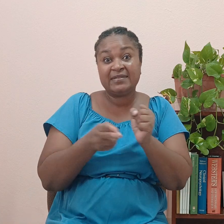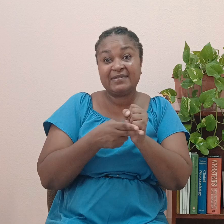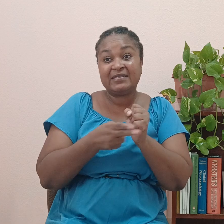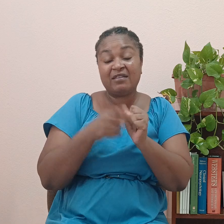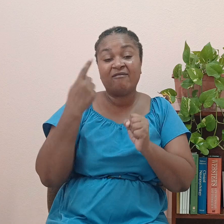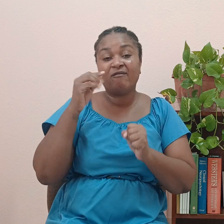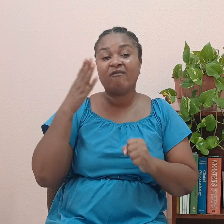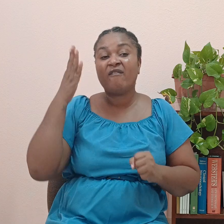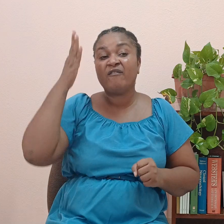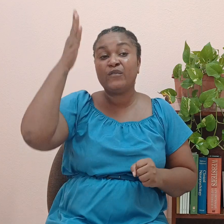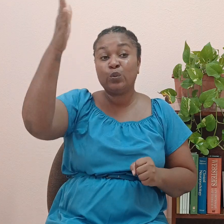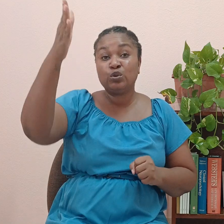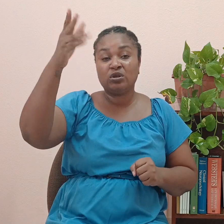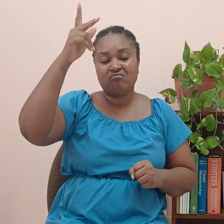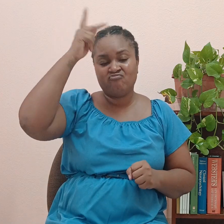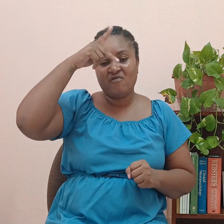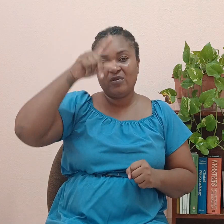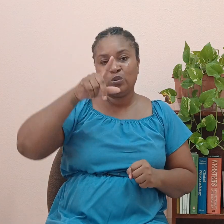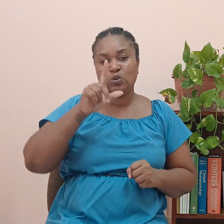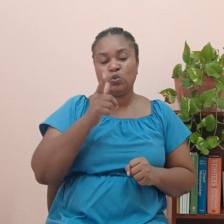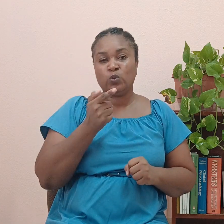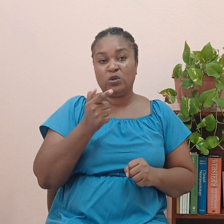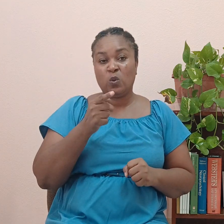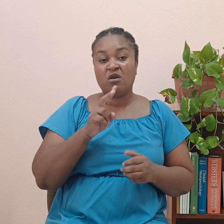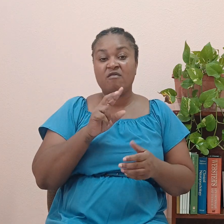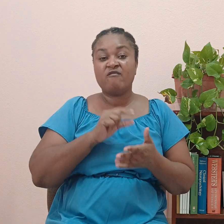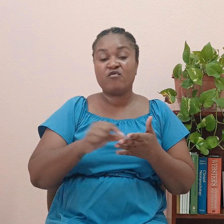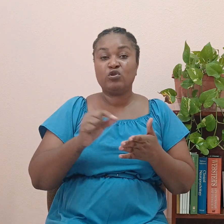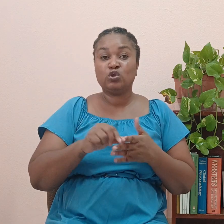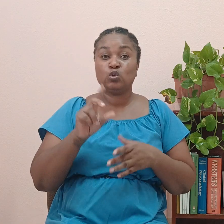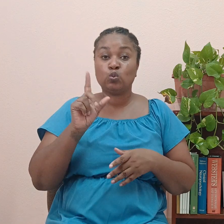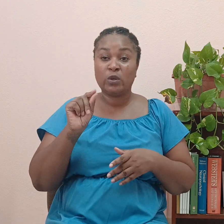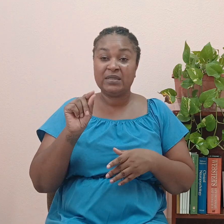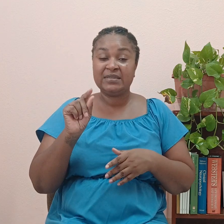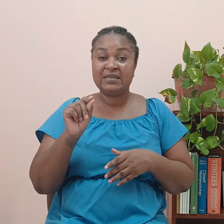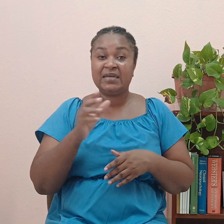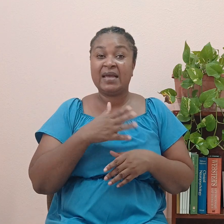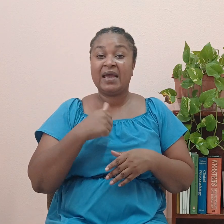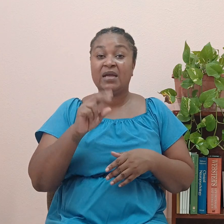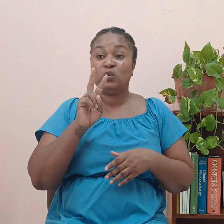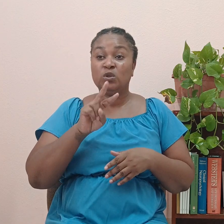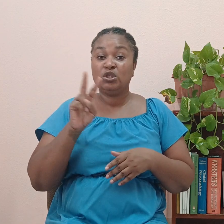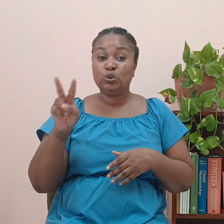Proverbs 21:20 and Proverbs 22:3,